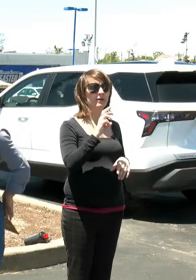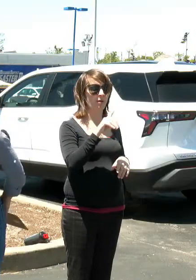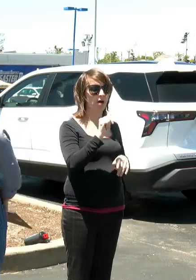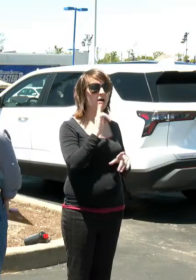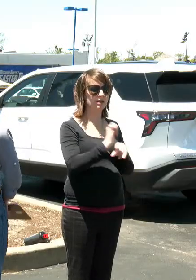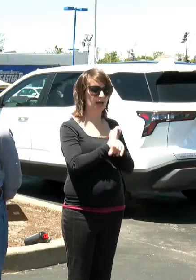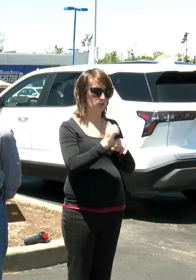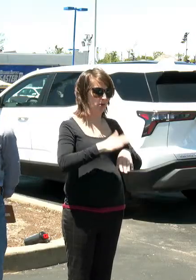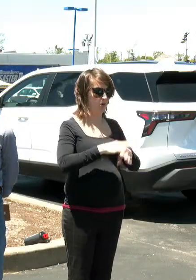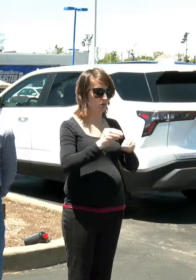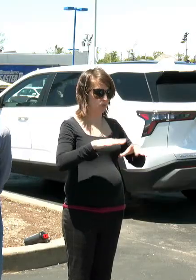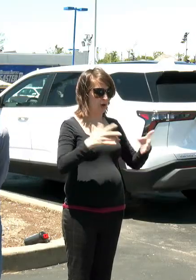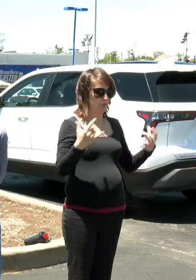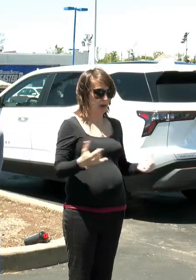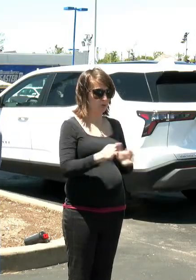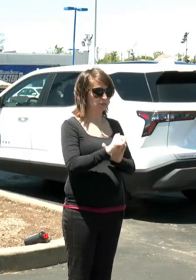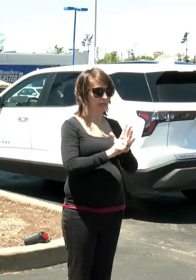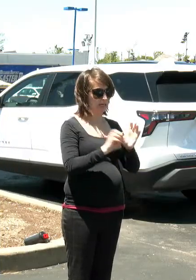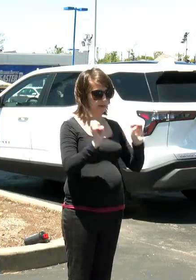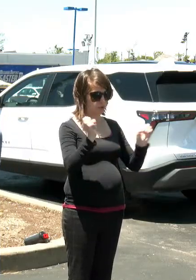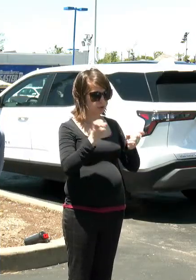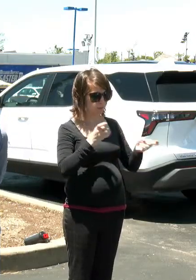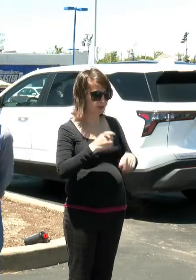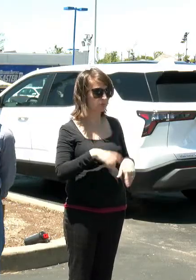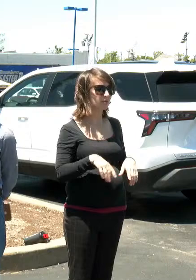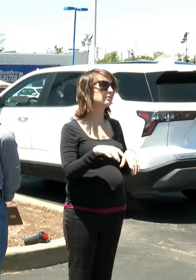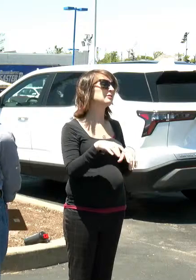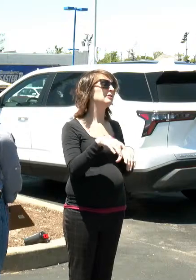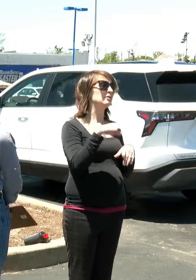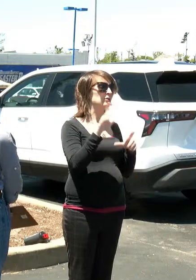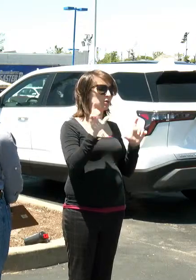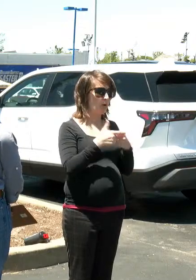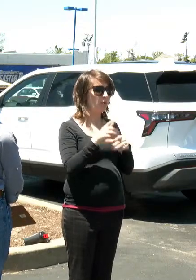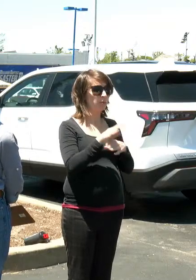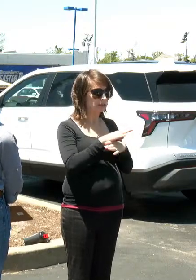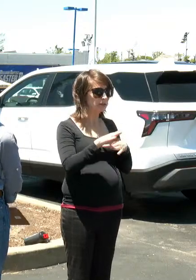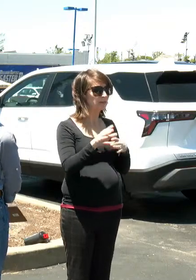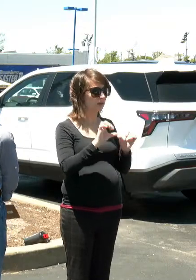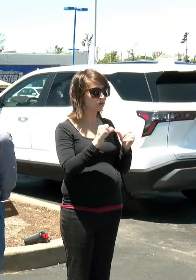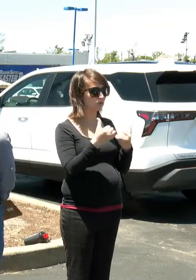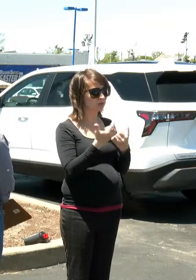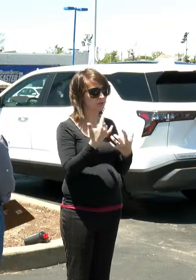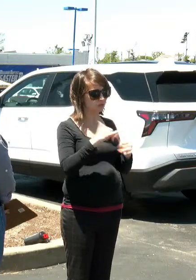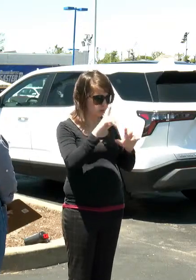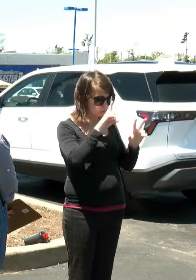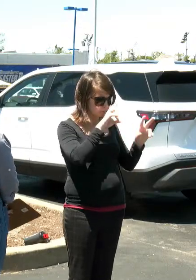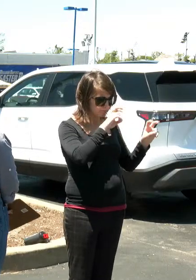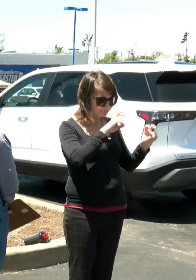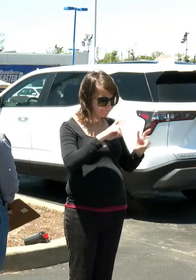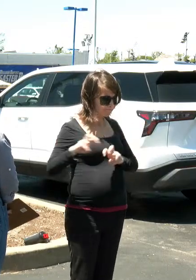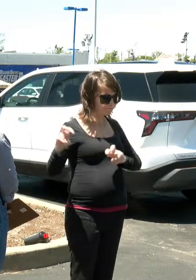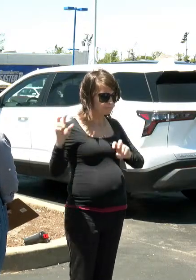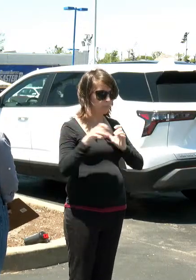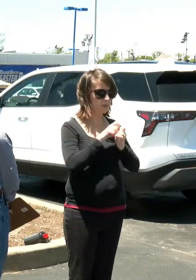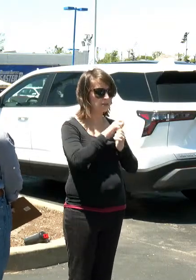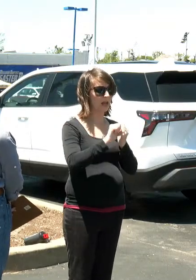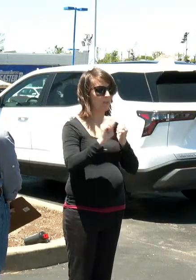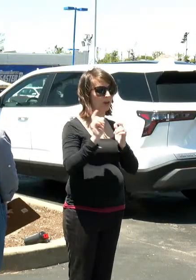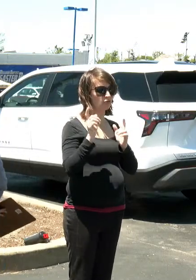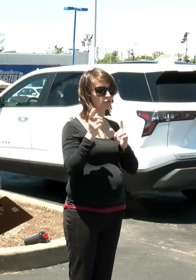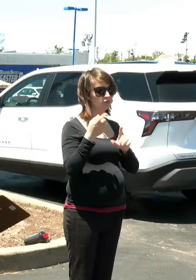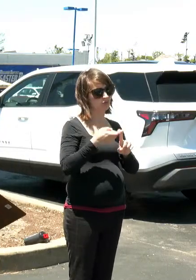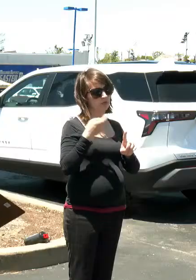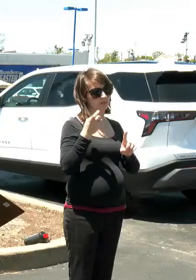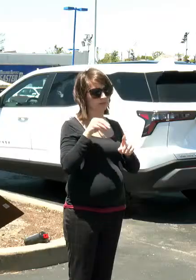now, State Emergency Management, Small Business Association, they're assessing the damage throughout the affected